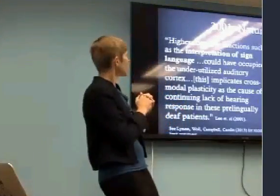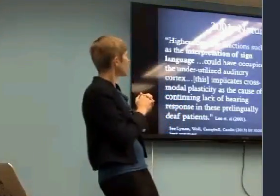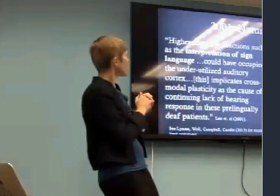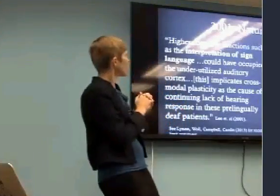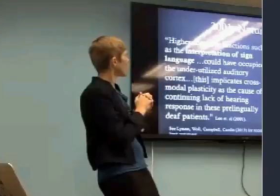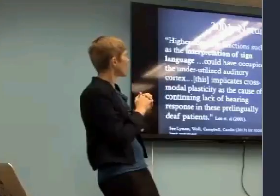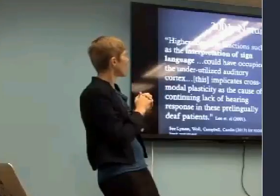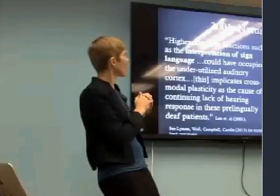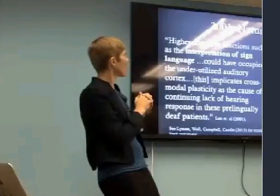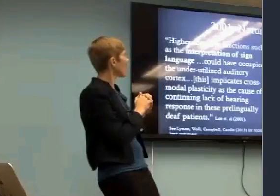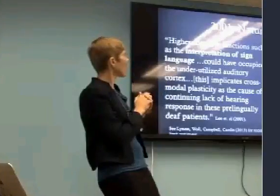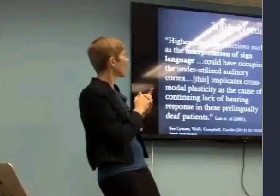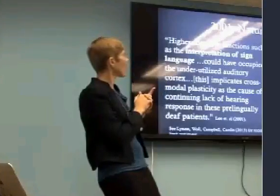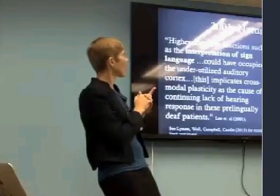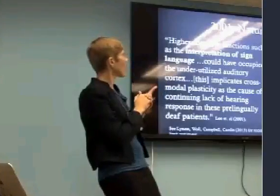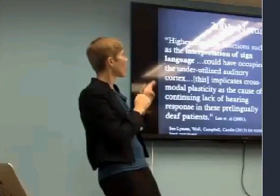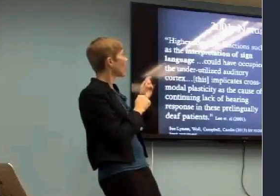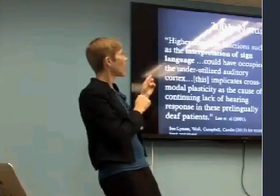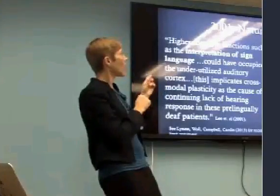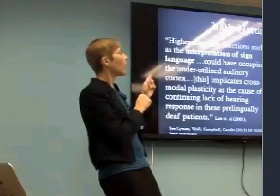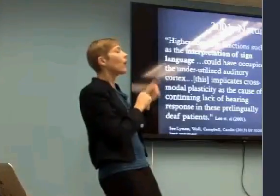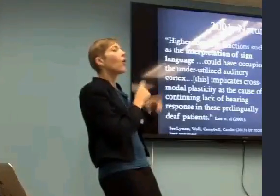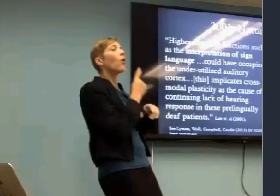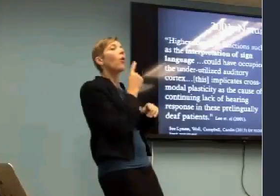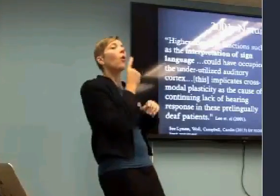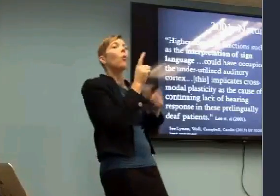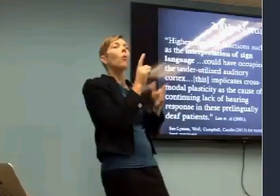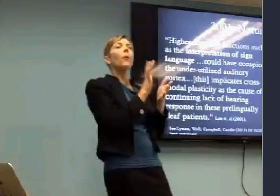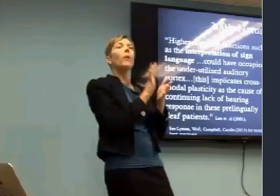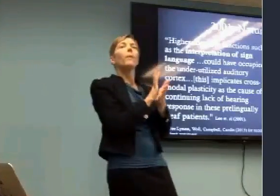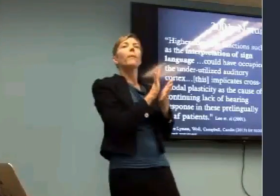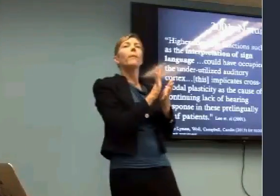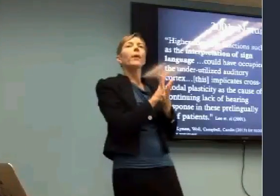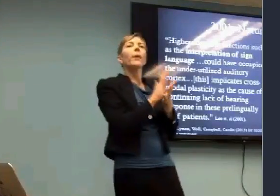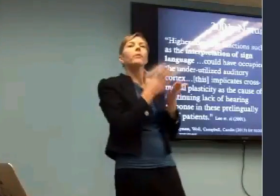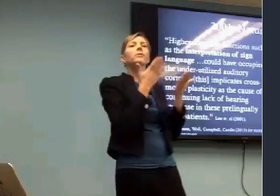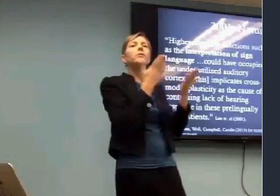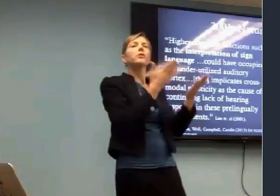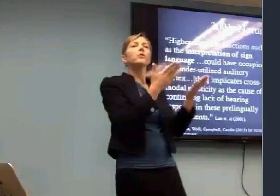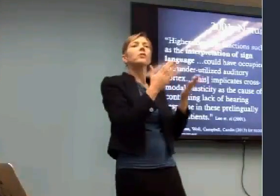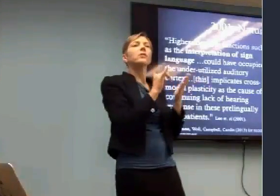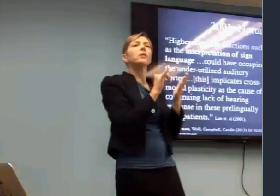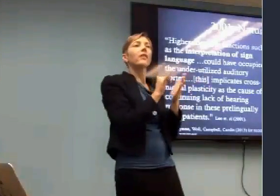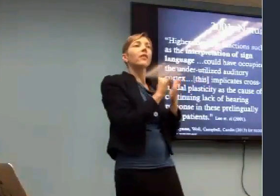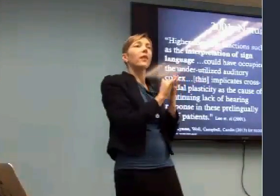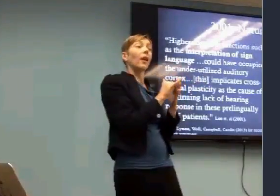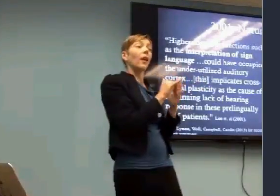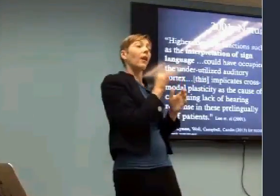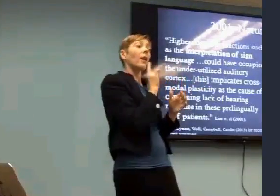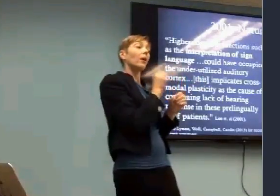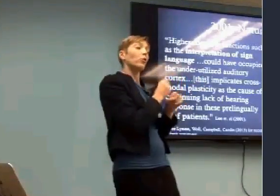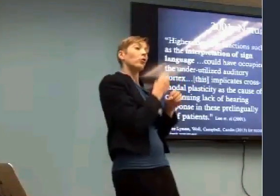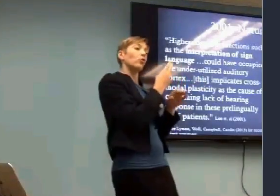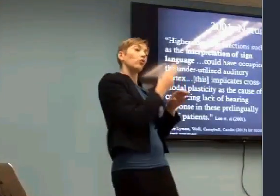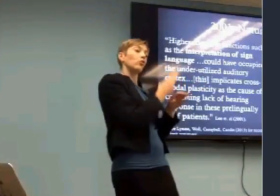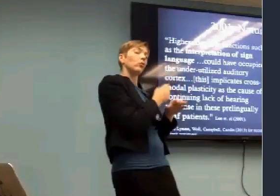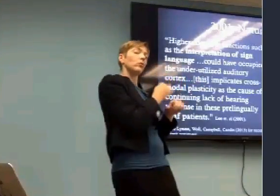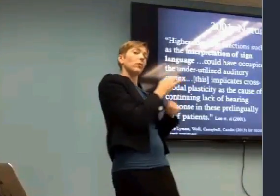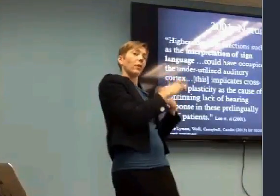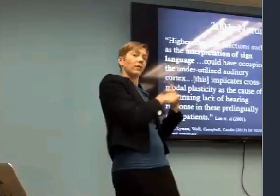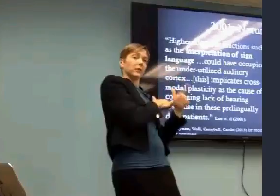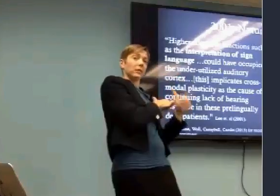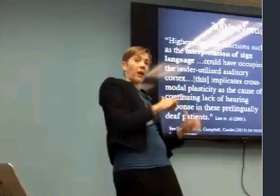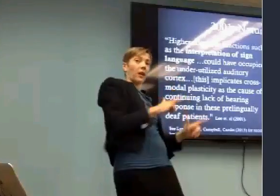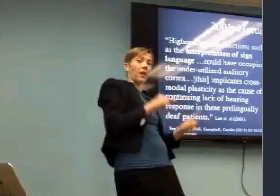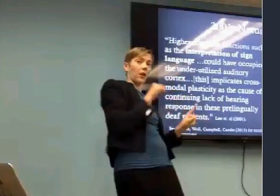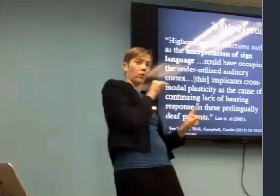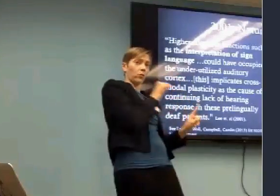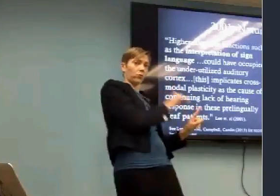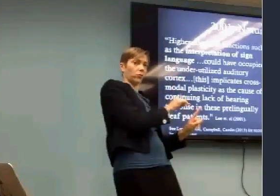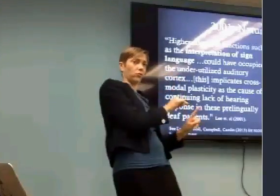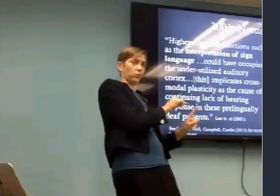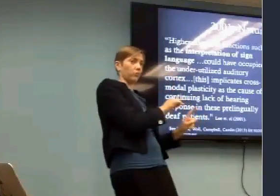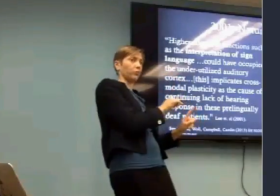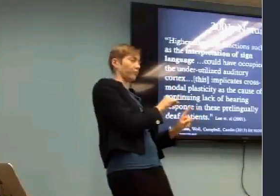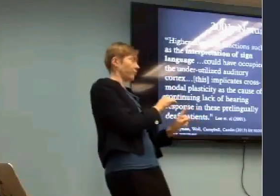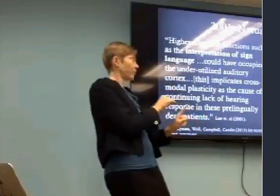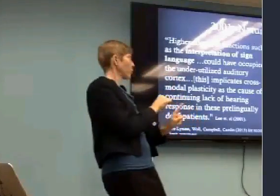And I'd like to read a quote to you that represents this perspective. One paper suggests that the use